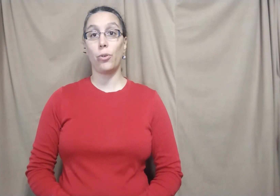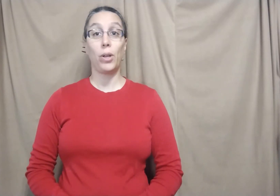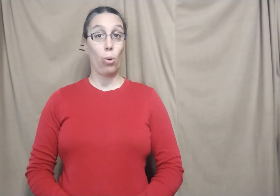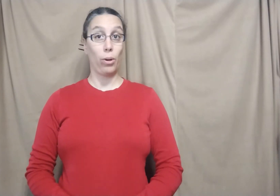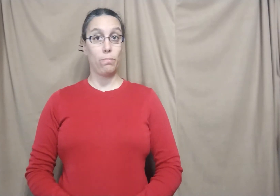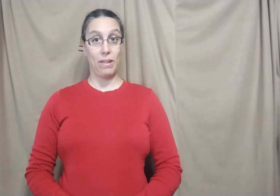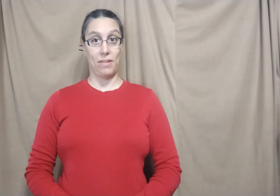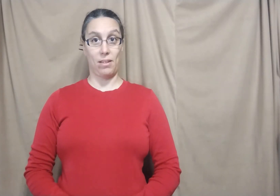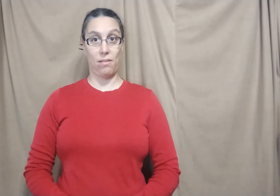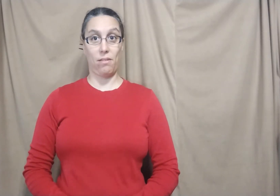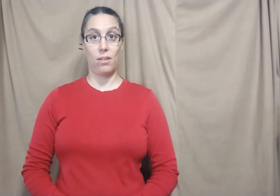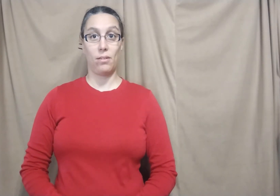court business.